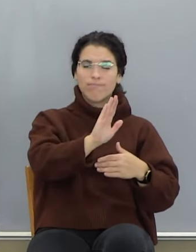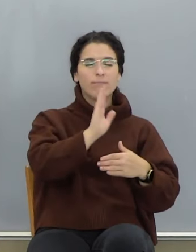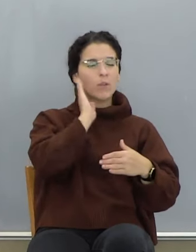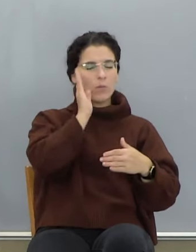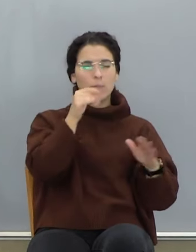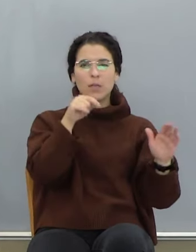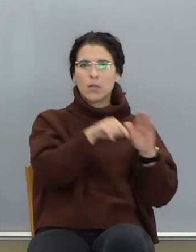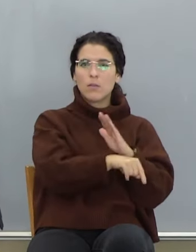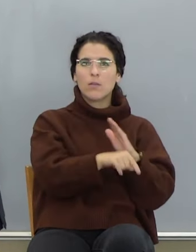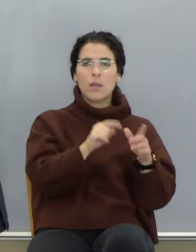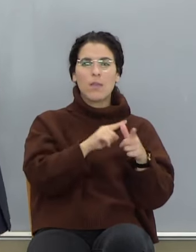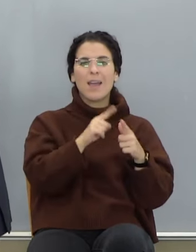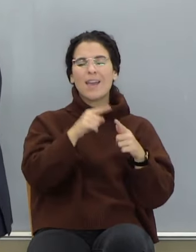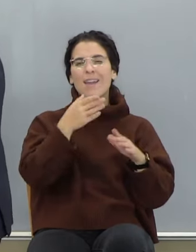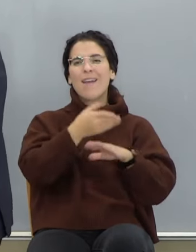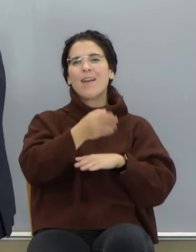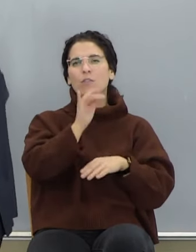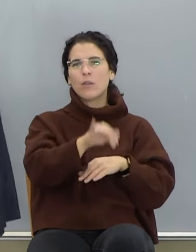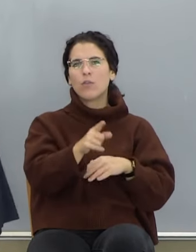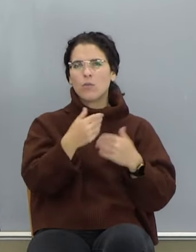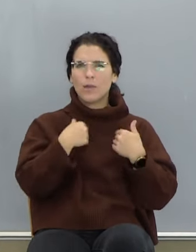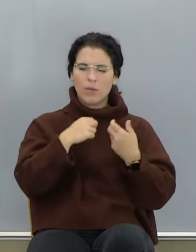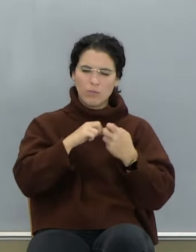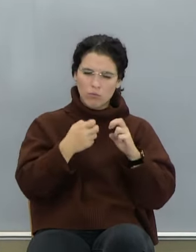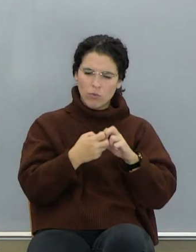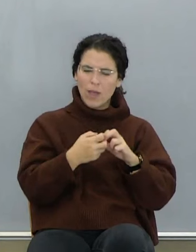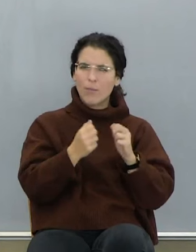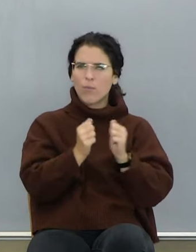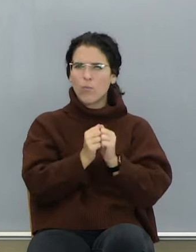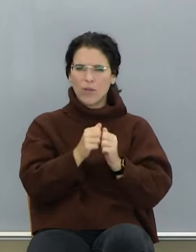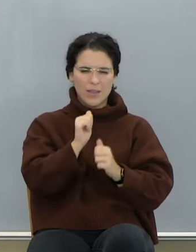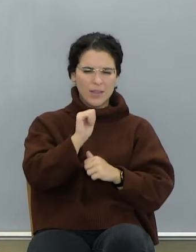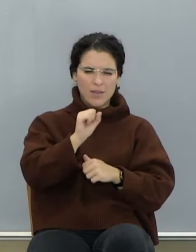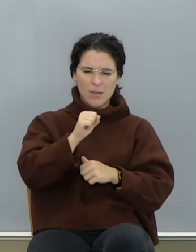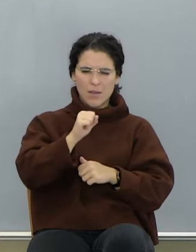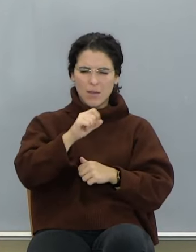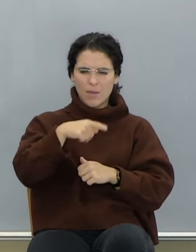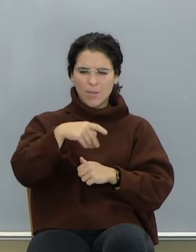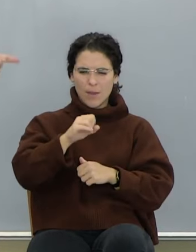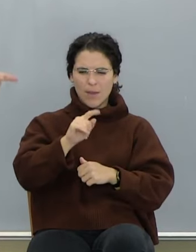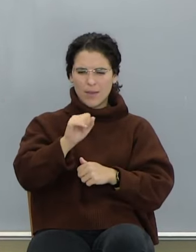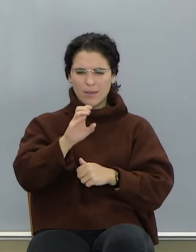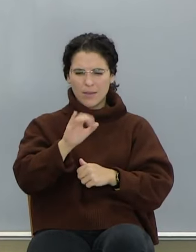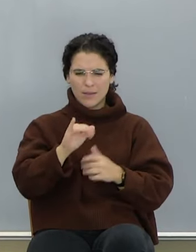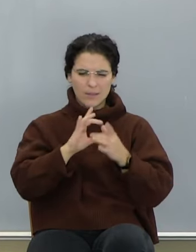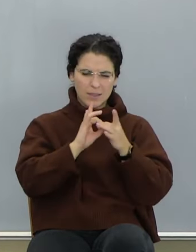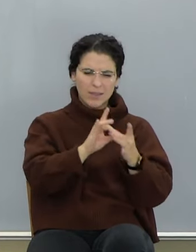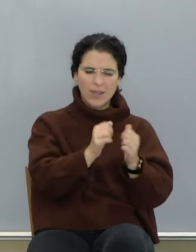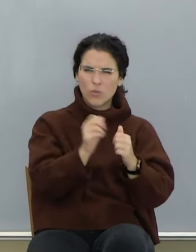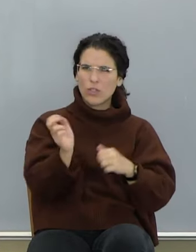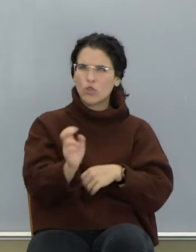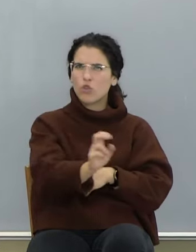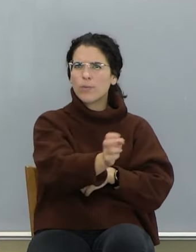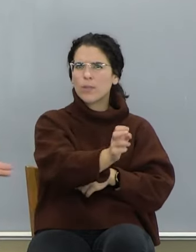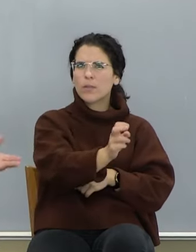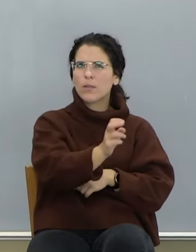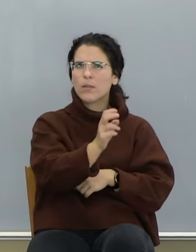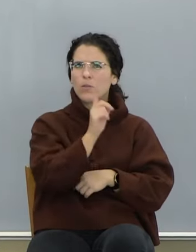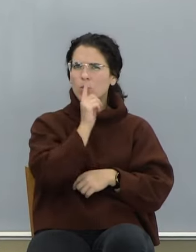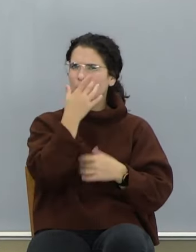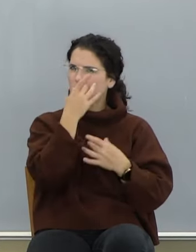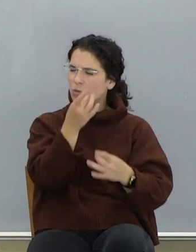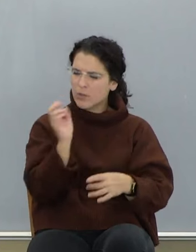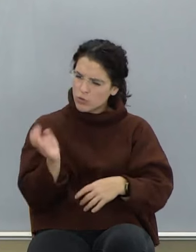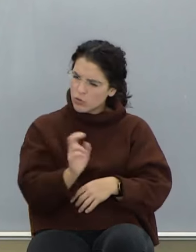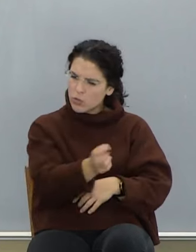that, you have this issue of this apostasy connected to the serpent. And isn't it interesting that